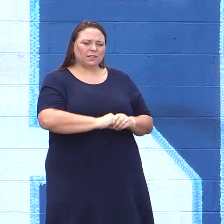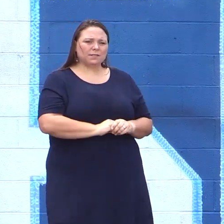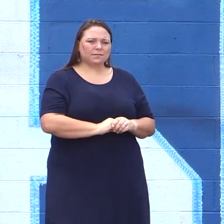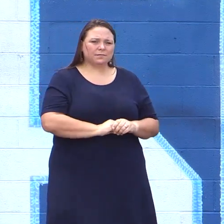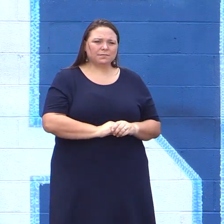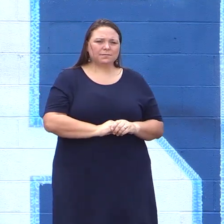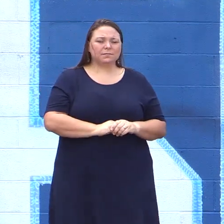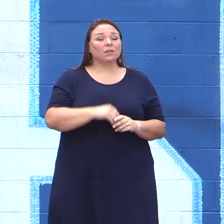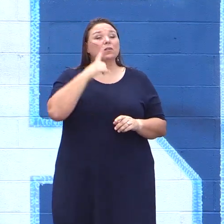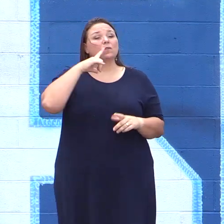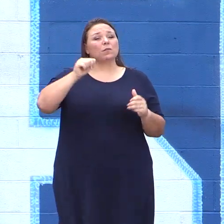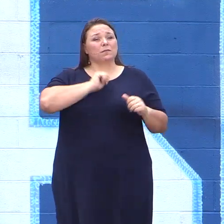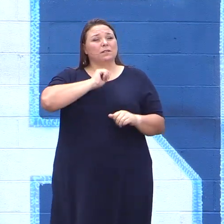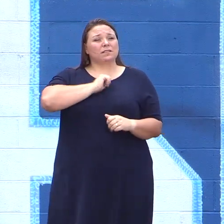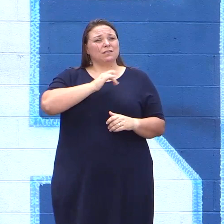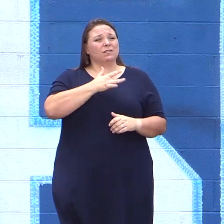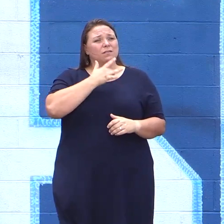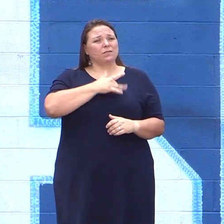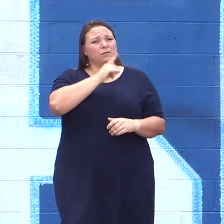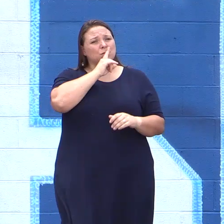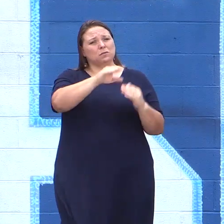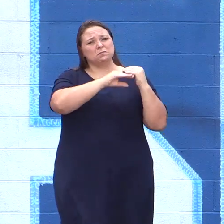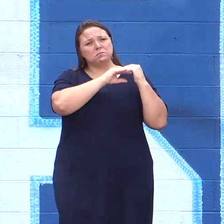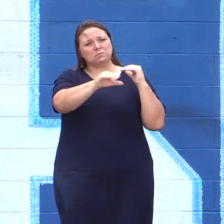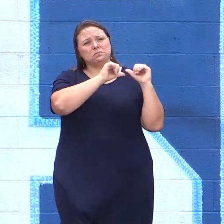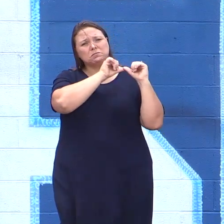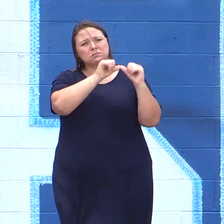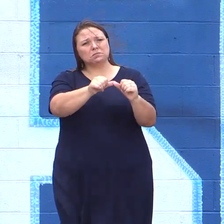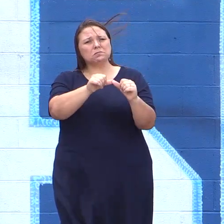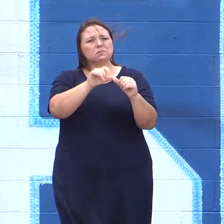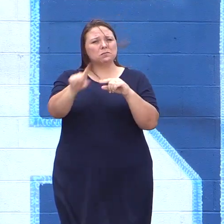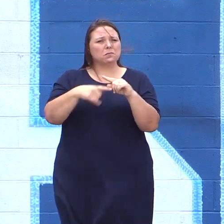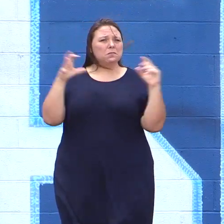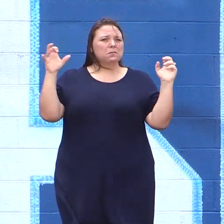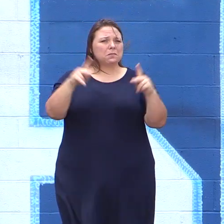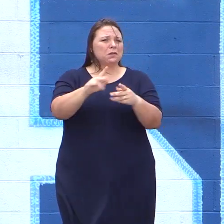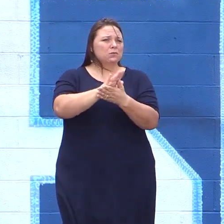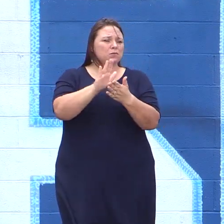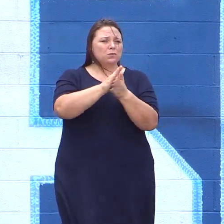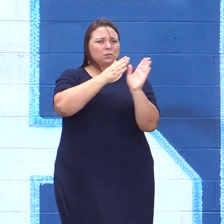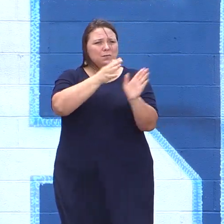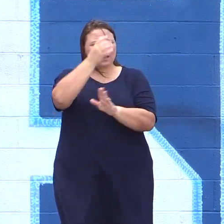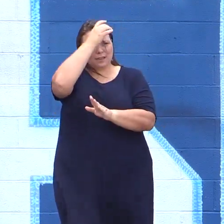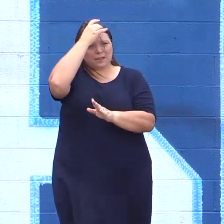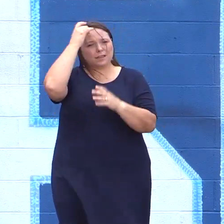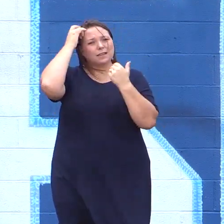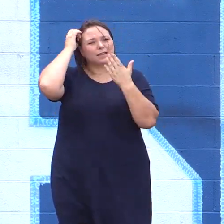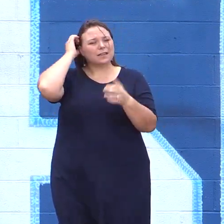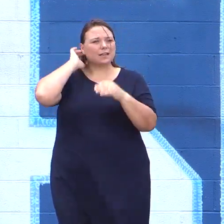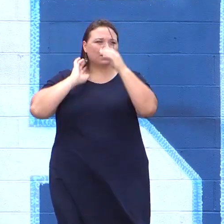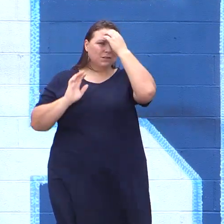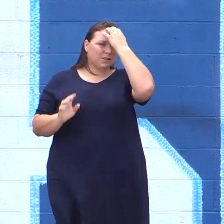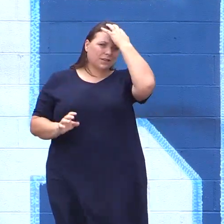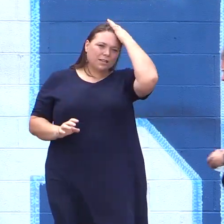actually, to me, feels very consistent with a get back to school plan. So, thank you.